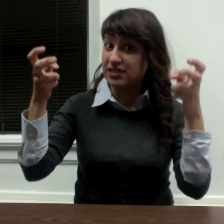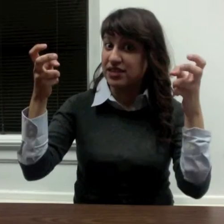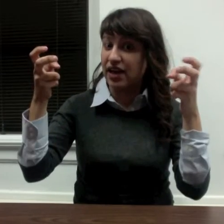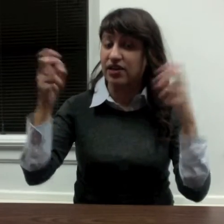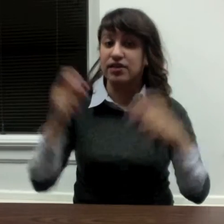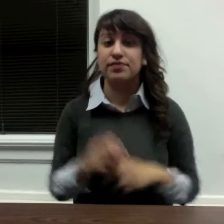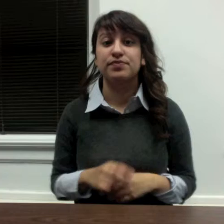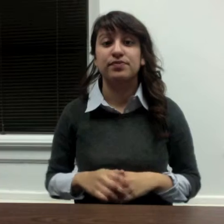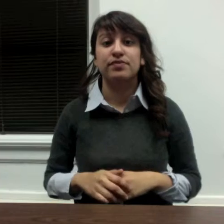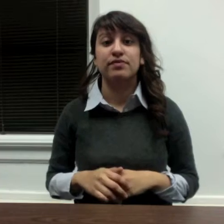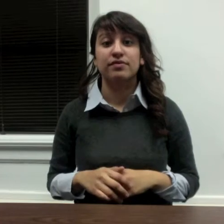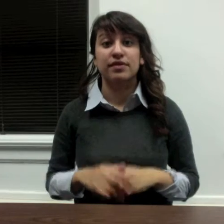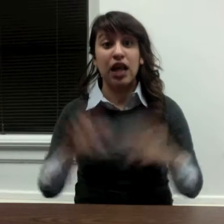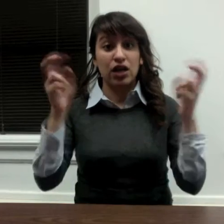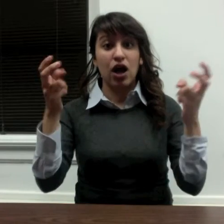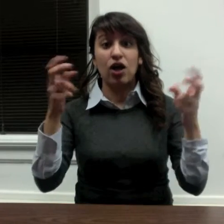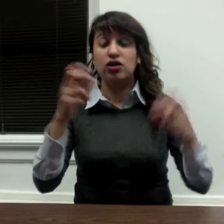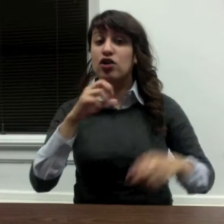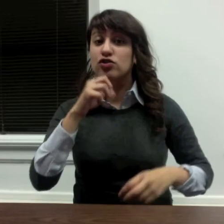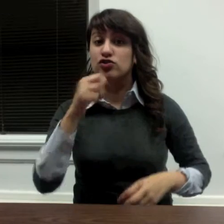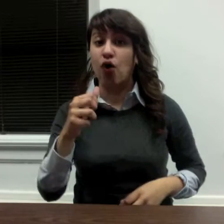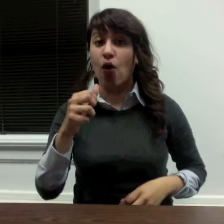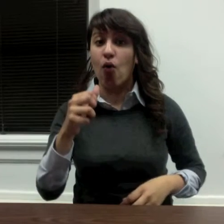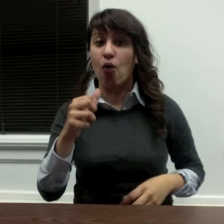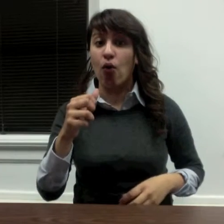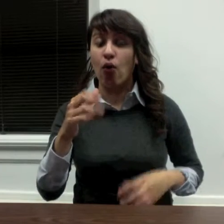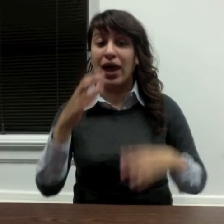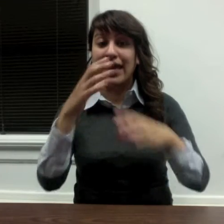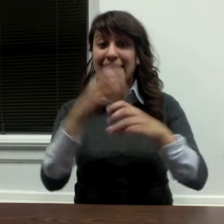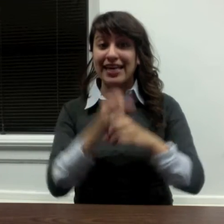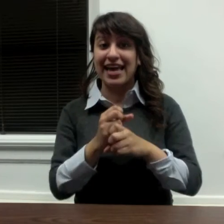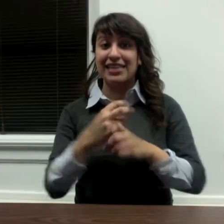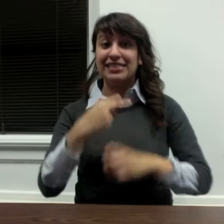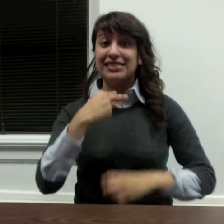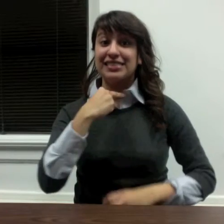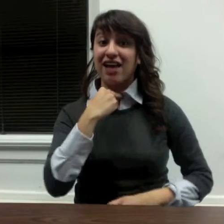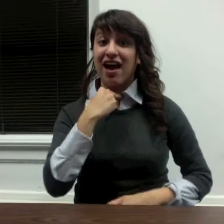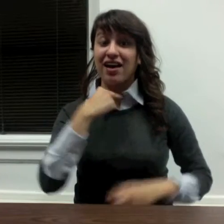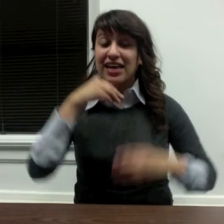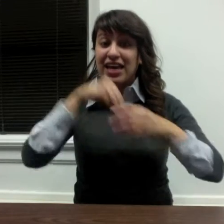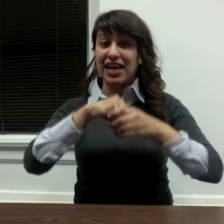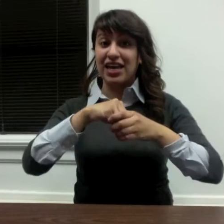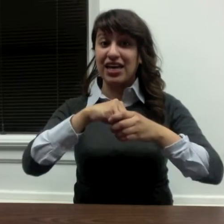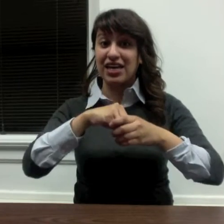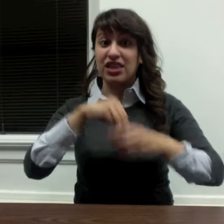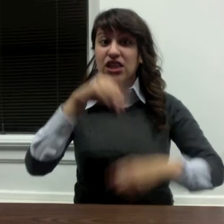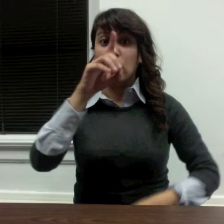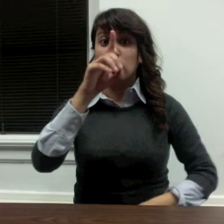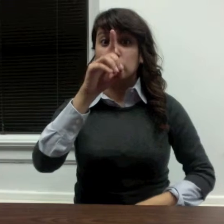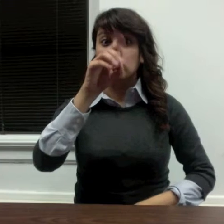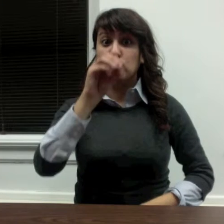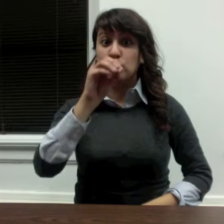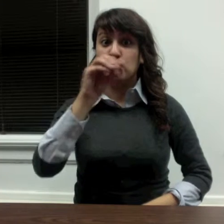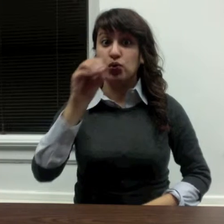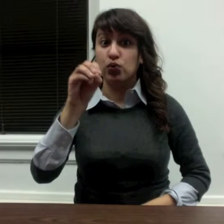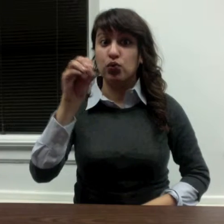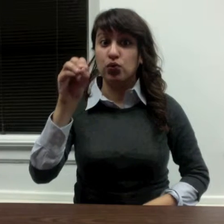Don't Get Stuck in the Doo-Doo, D-O-D-O. Don't get stuck in the doo-doo.